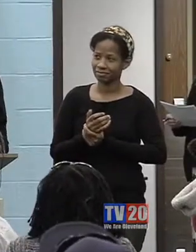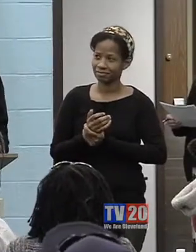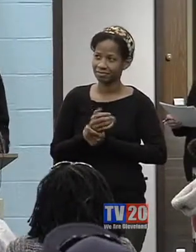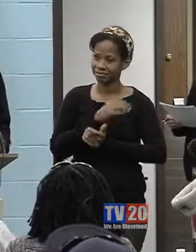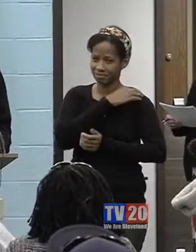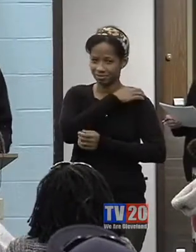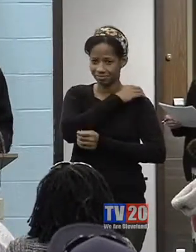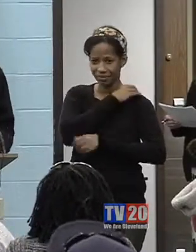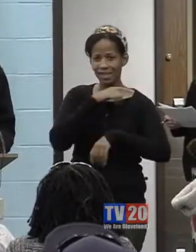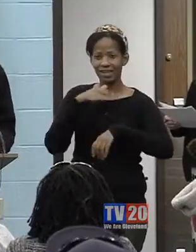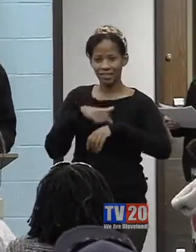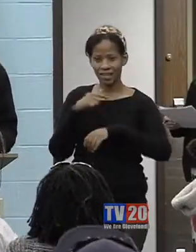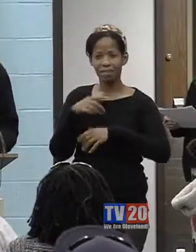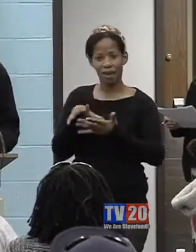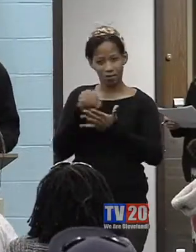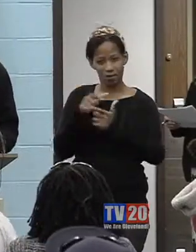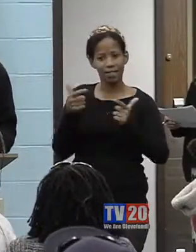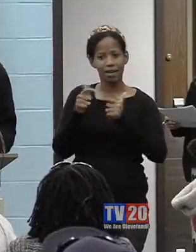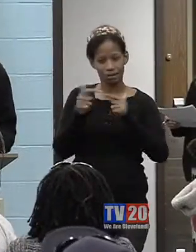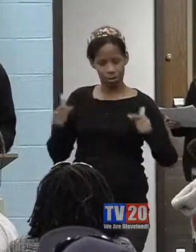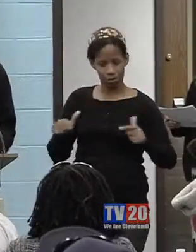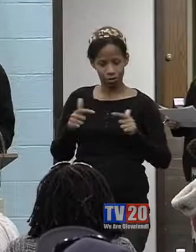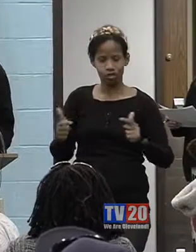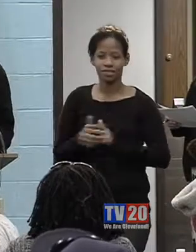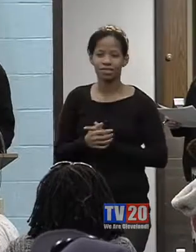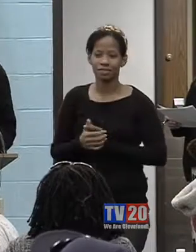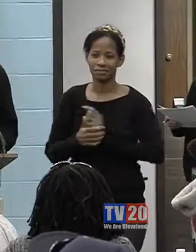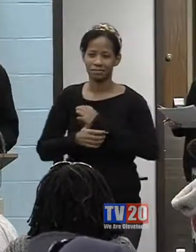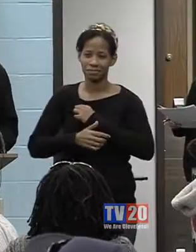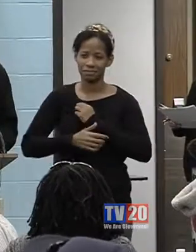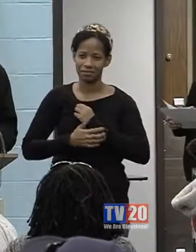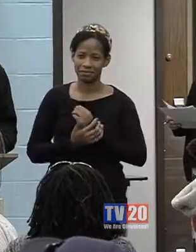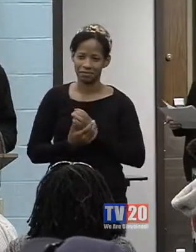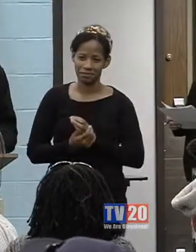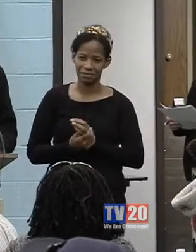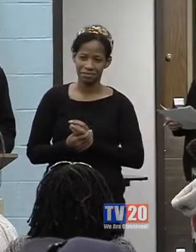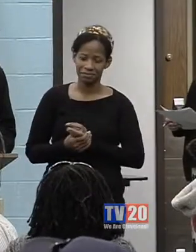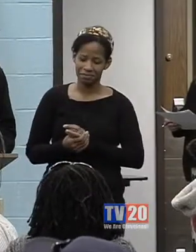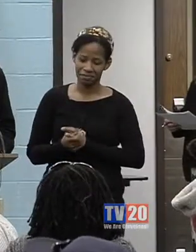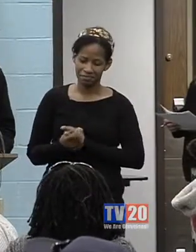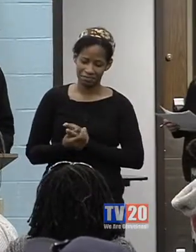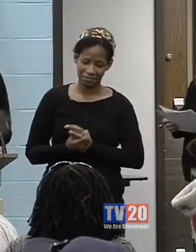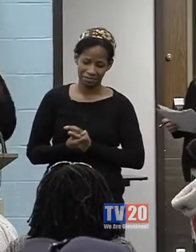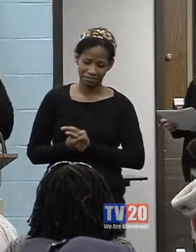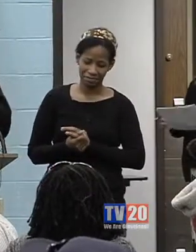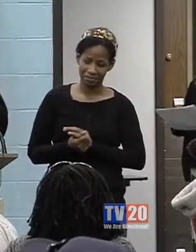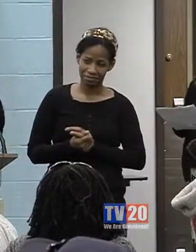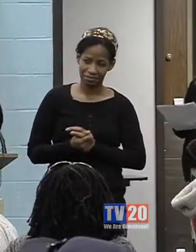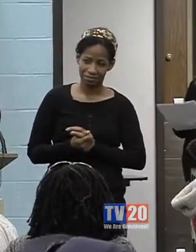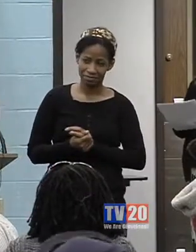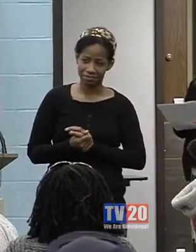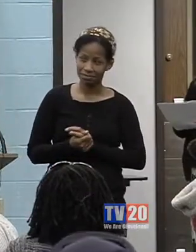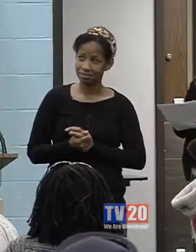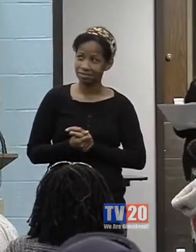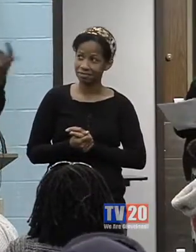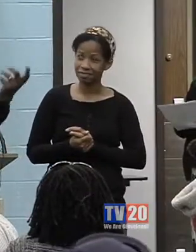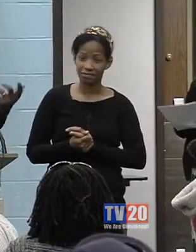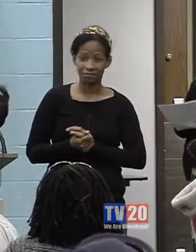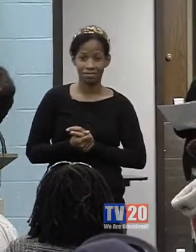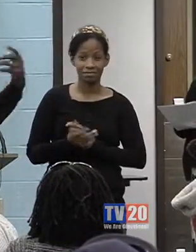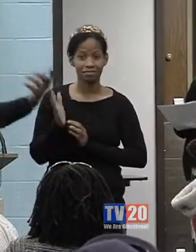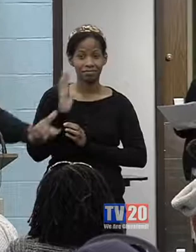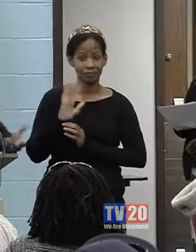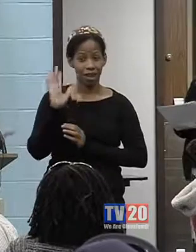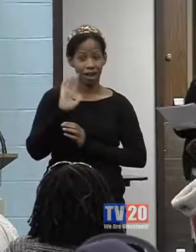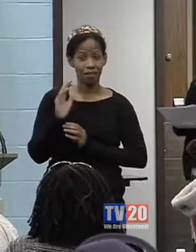Right. The time it is. You say, yeah, my brother Ngoma. Goma, yeah. So I used to be kind of fluent